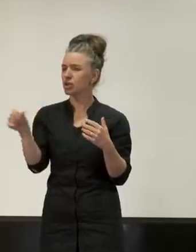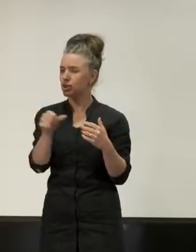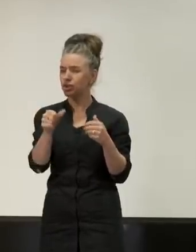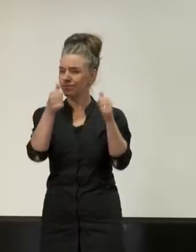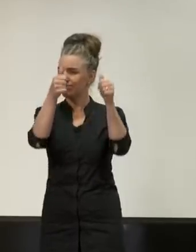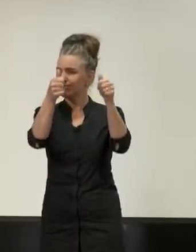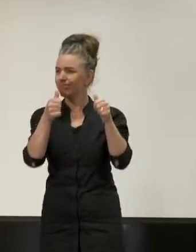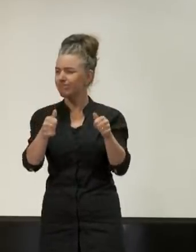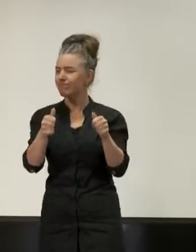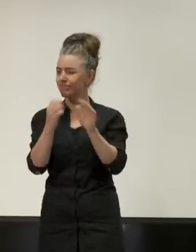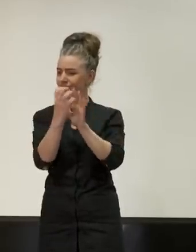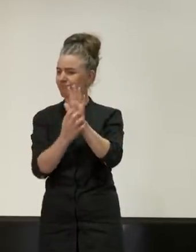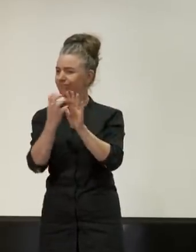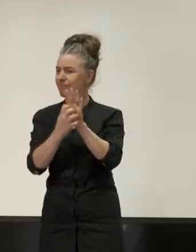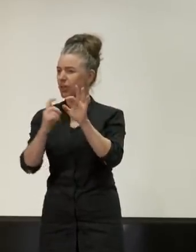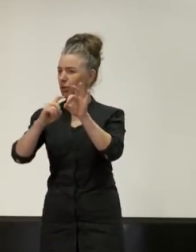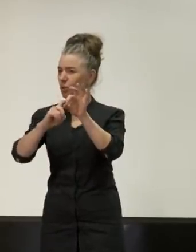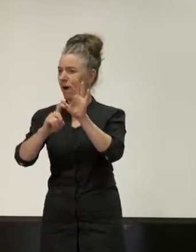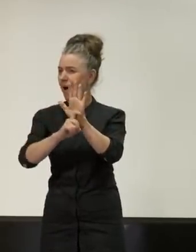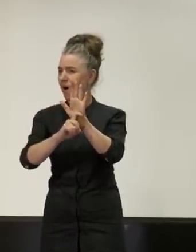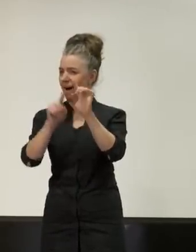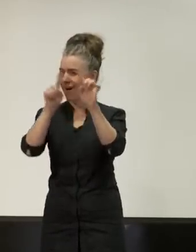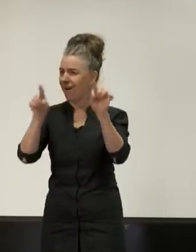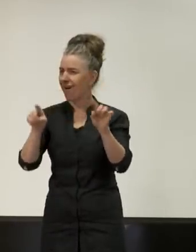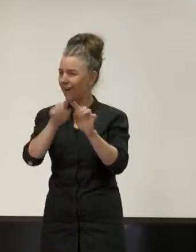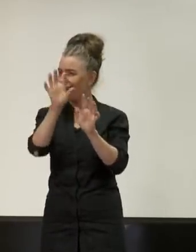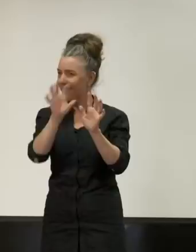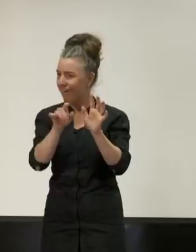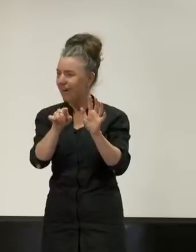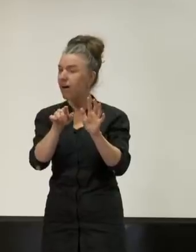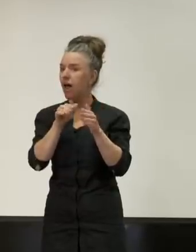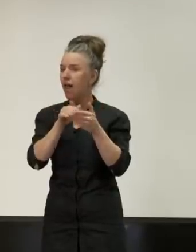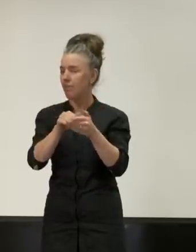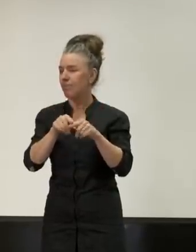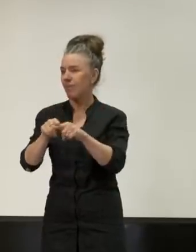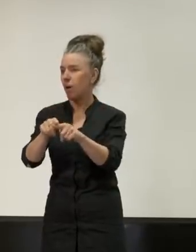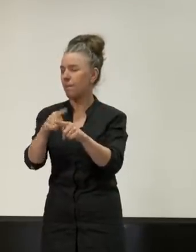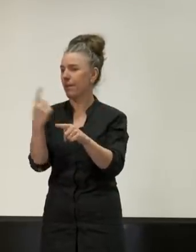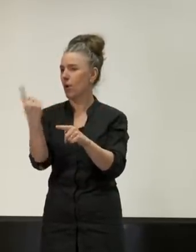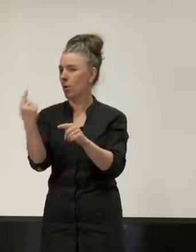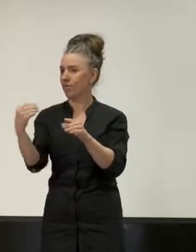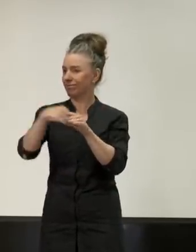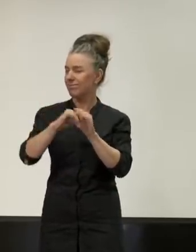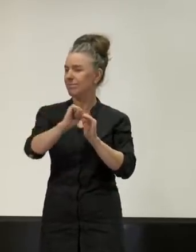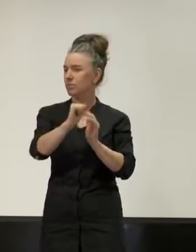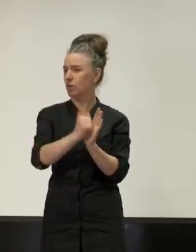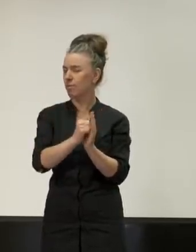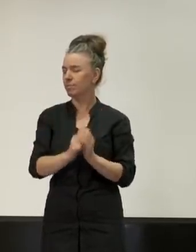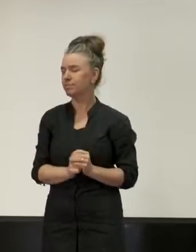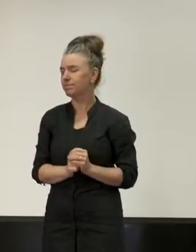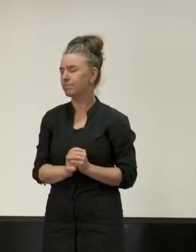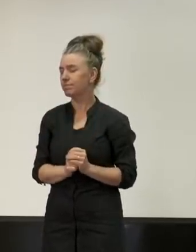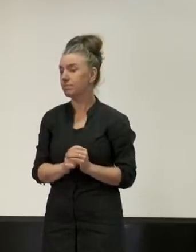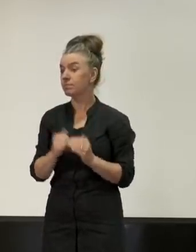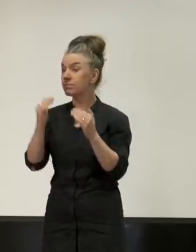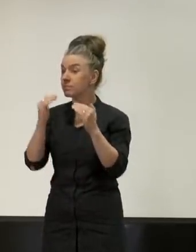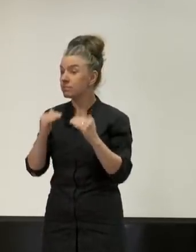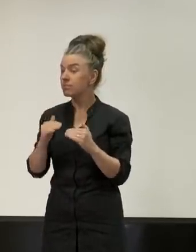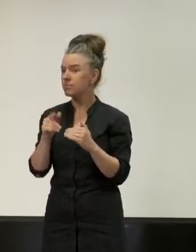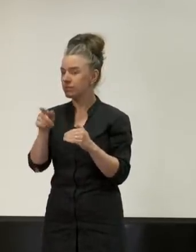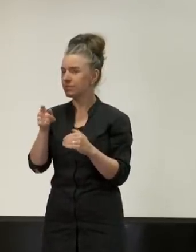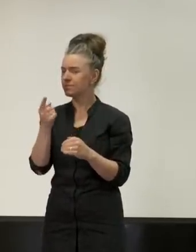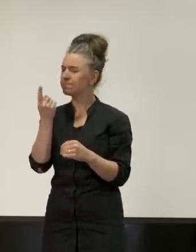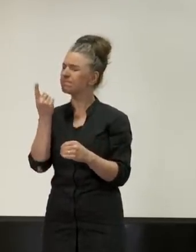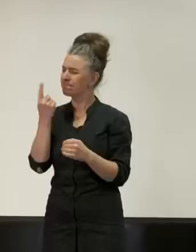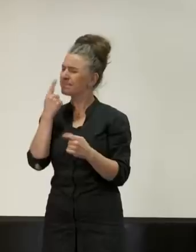Health QR code for contact tracing. 9, stay vigilant. There is still a global pandemic going on.